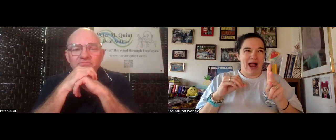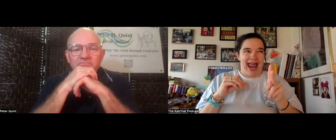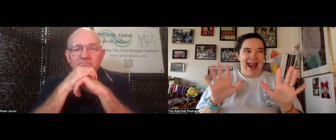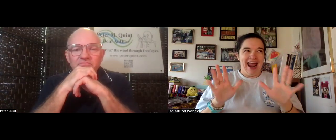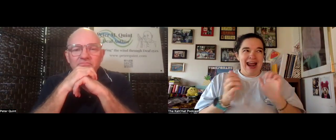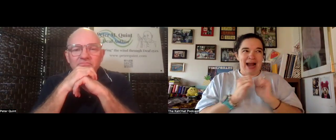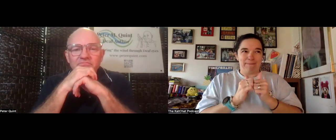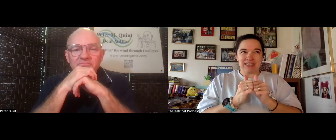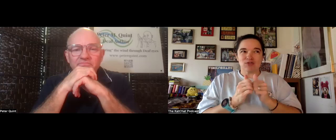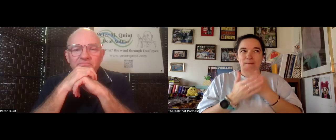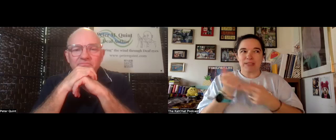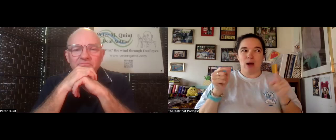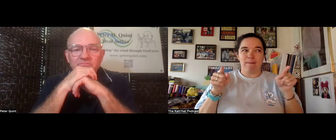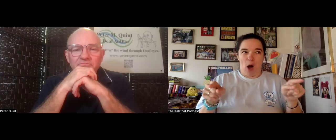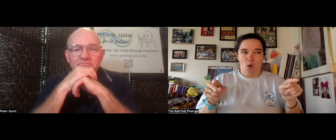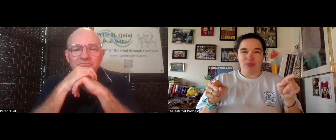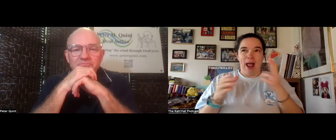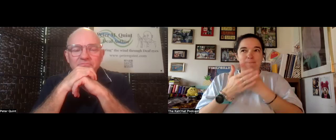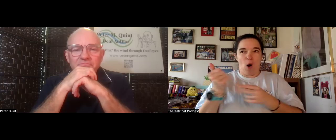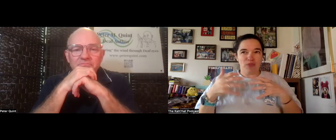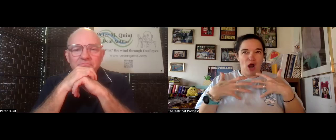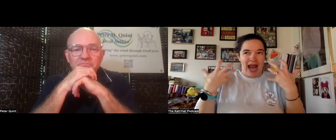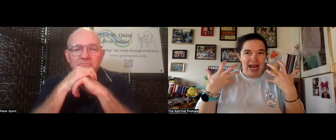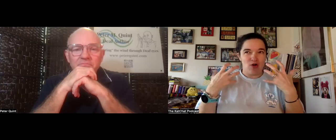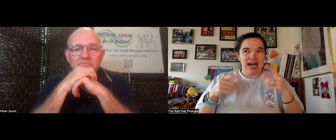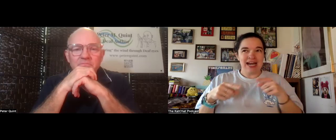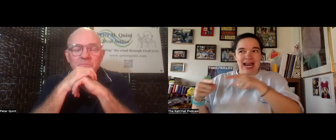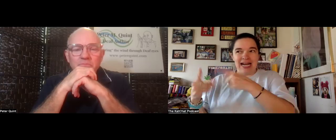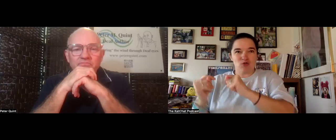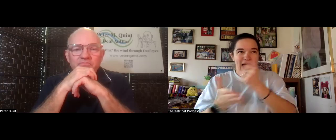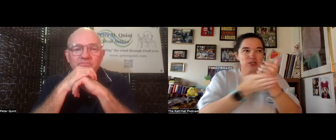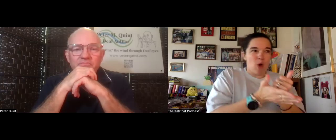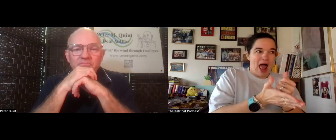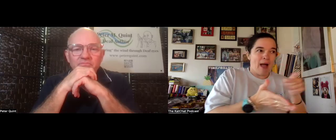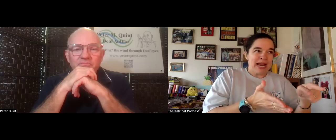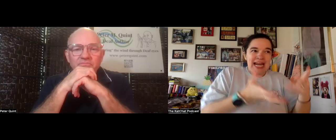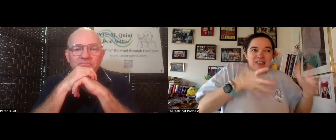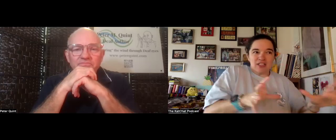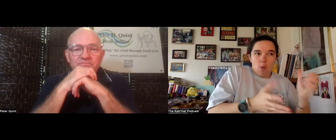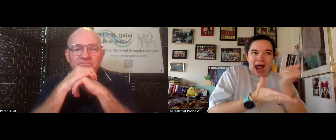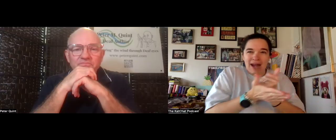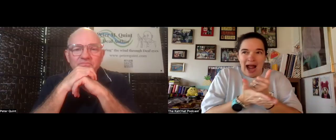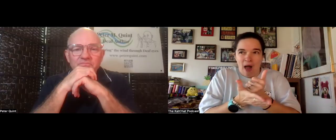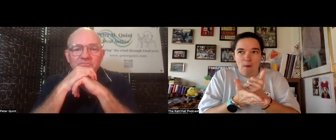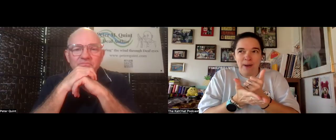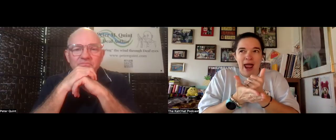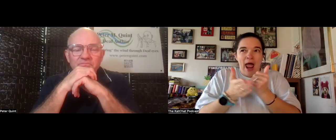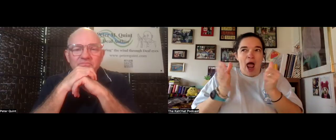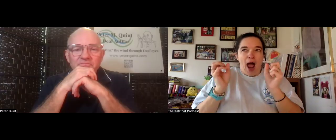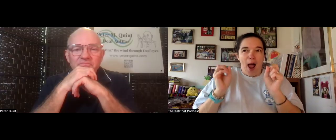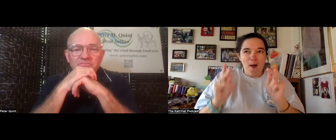whoa, okay, competition between both. Both are angry. He's trying to help. He doesn't want